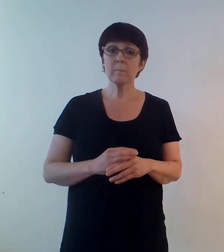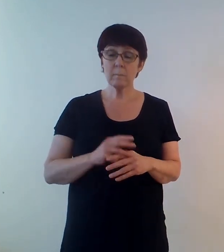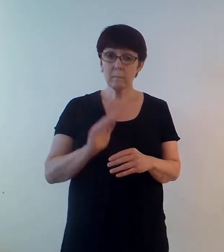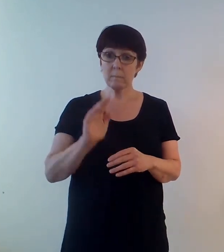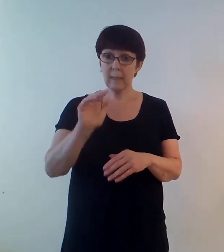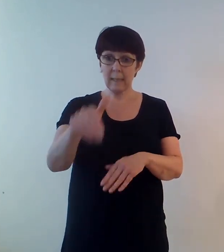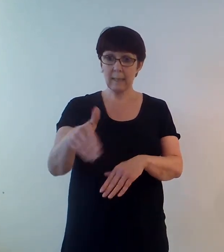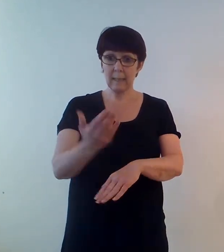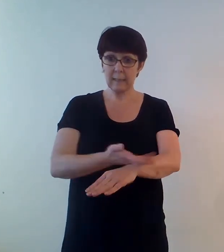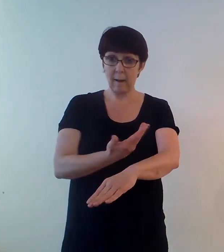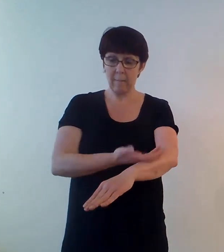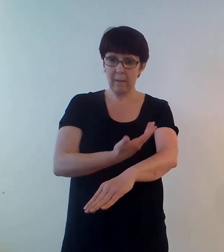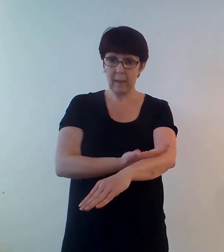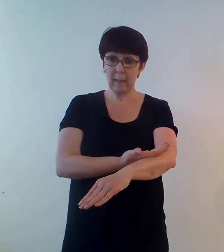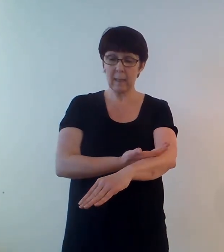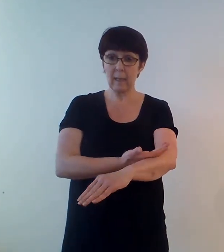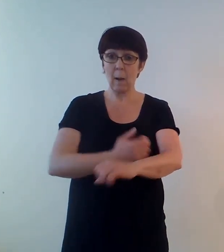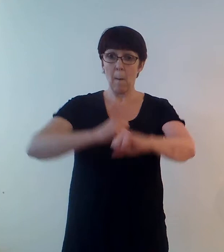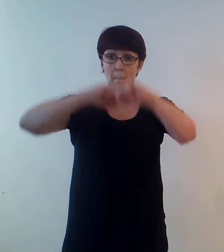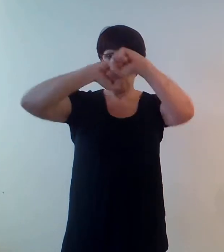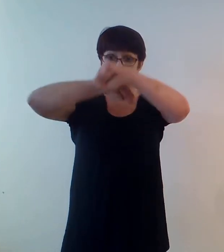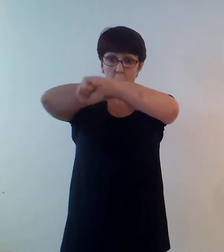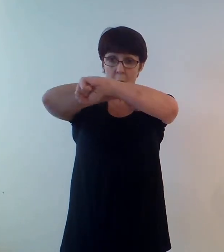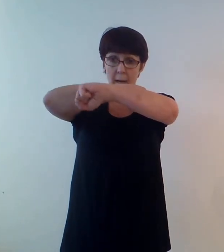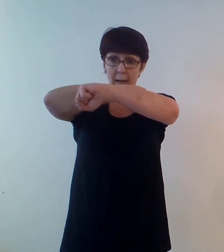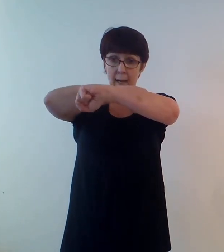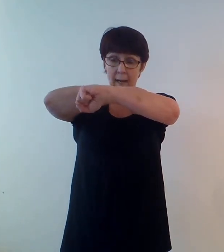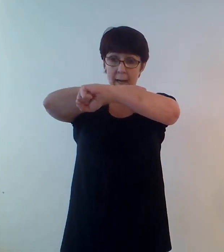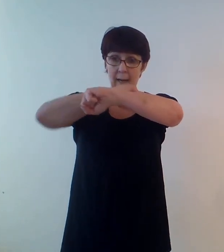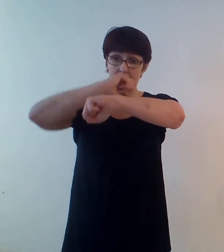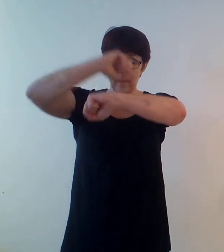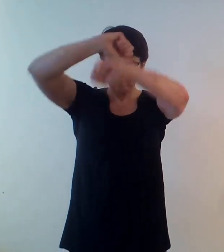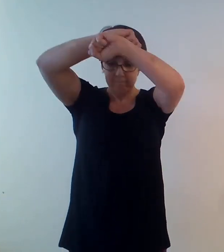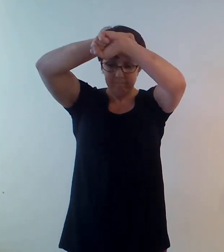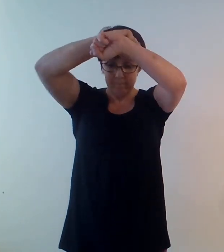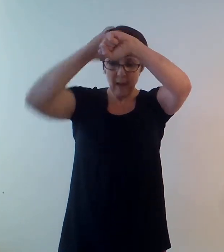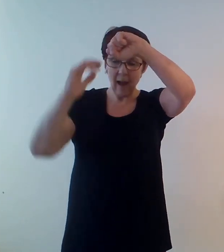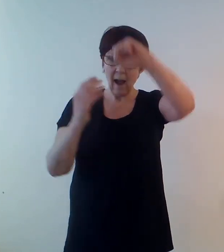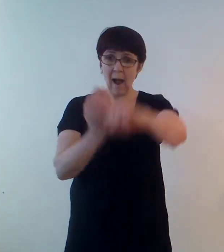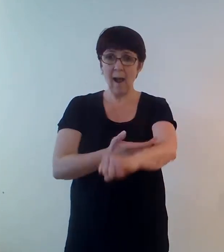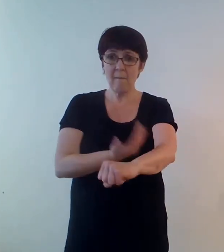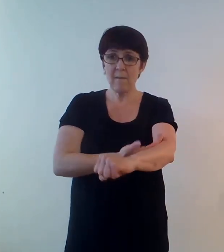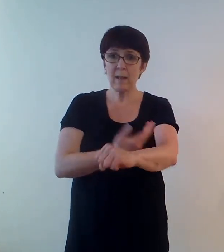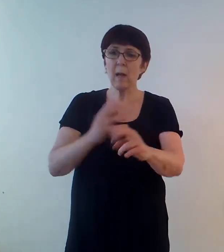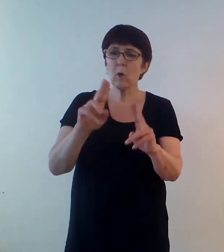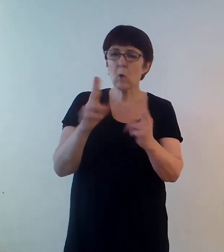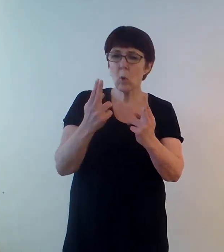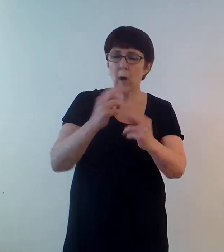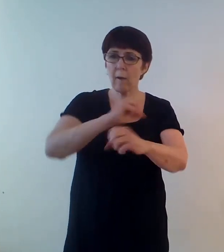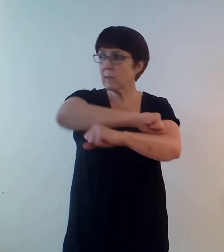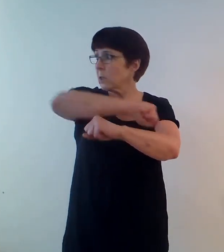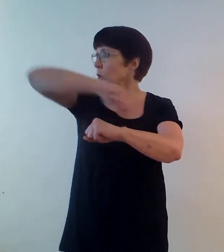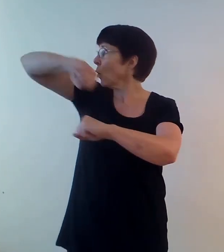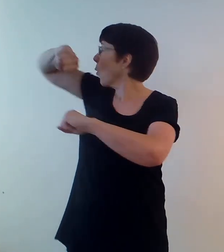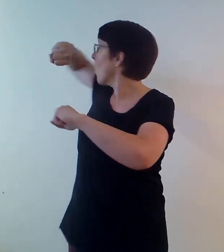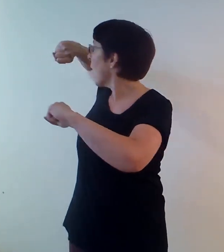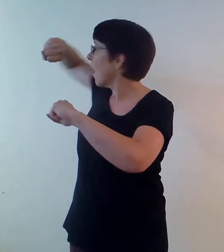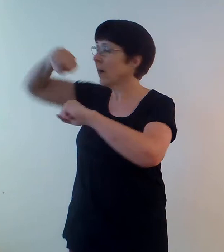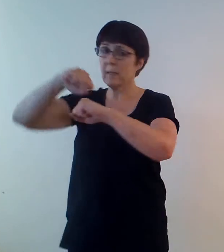that perfect plank position. And what we're going to do is alternate sides. We're just going to rotate to the side plank, keeping the